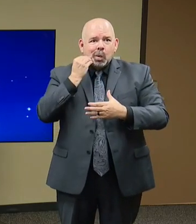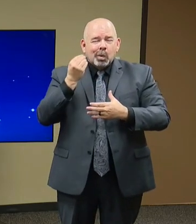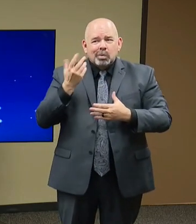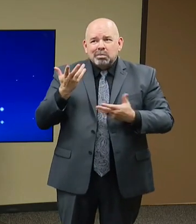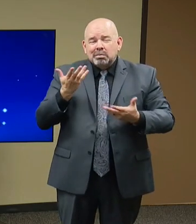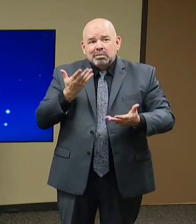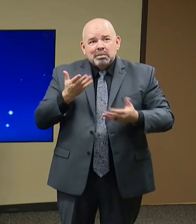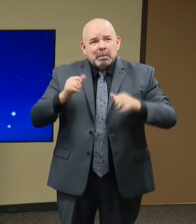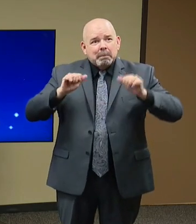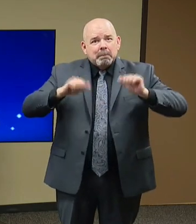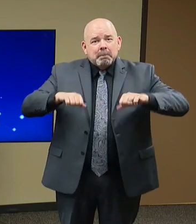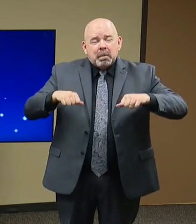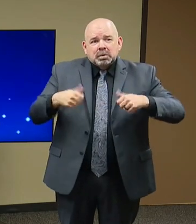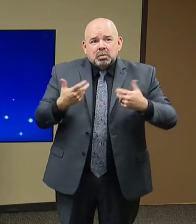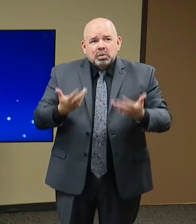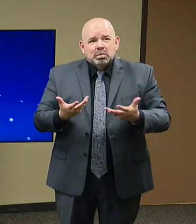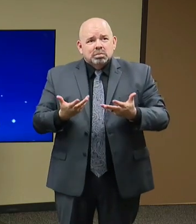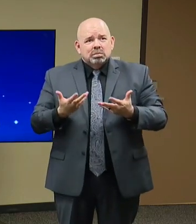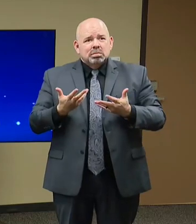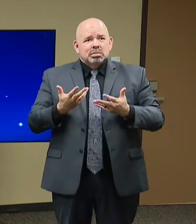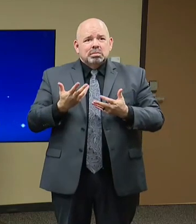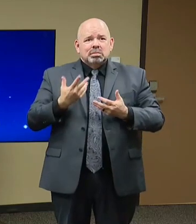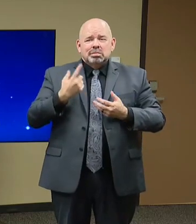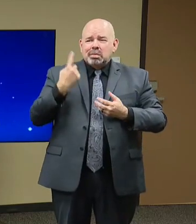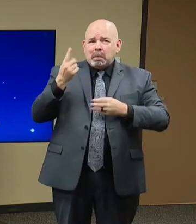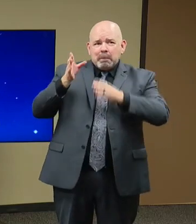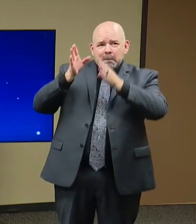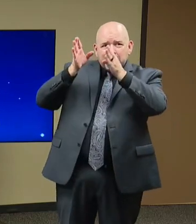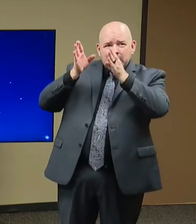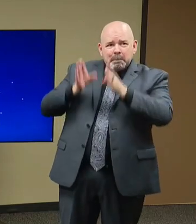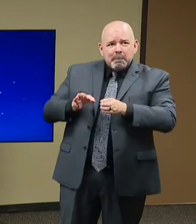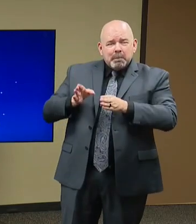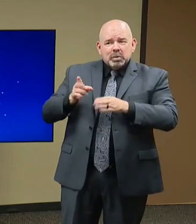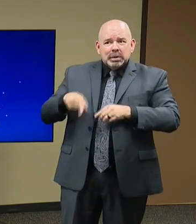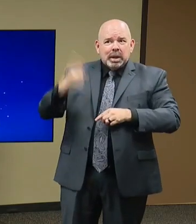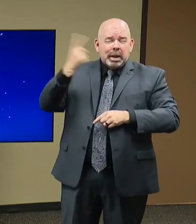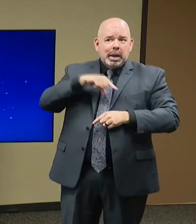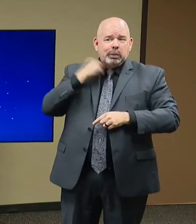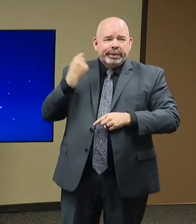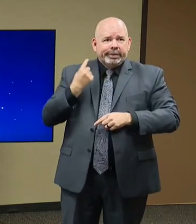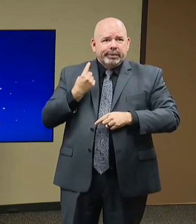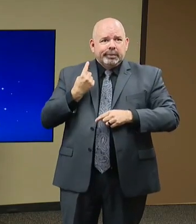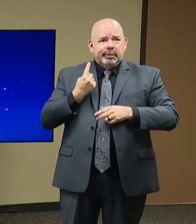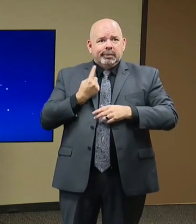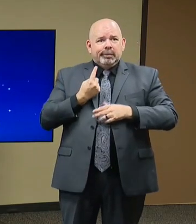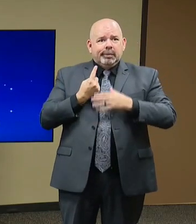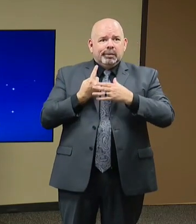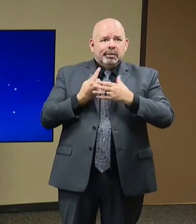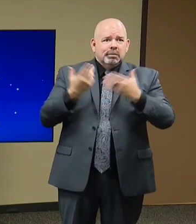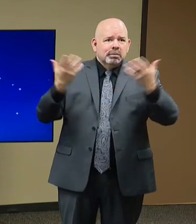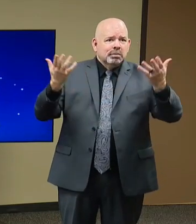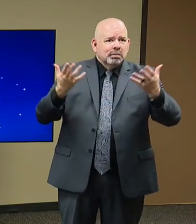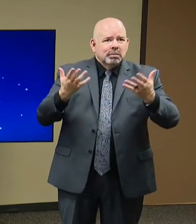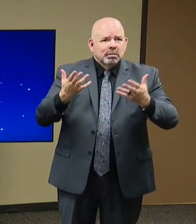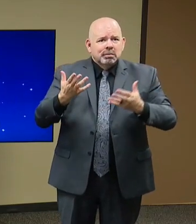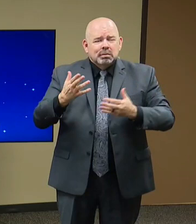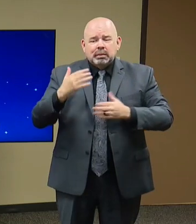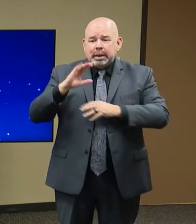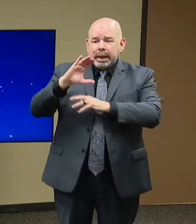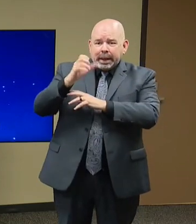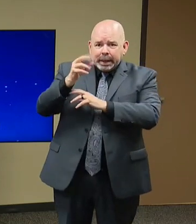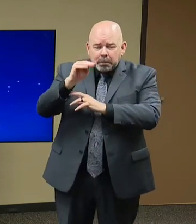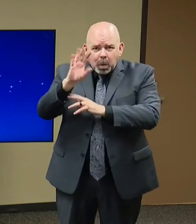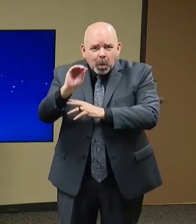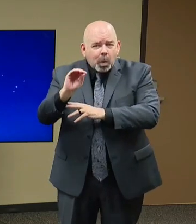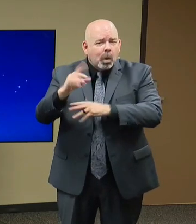someone who's high risk, like on chemotherapy, and their house is so small they can't sort of